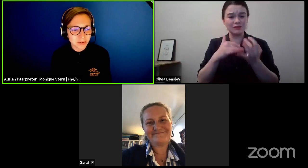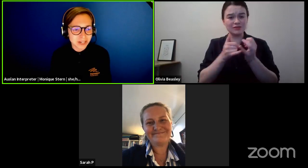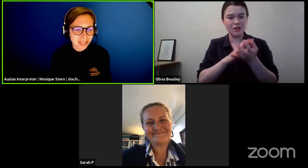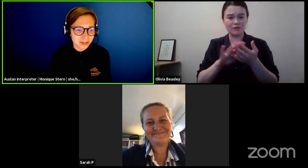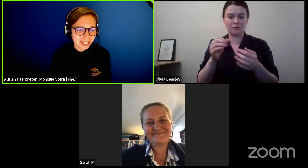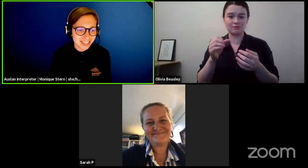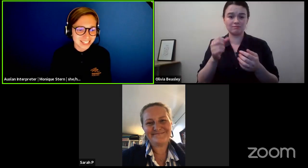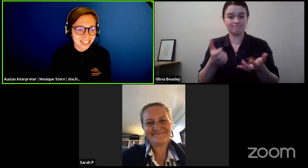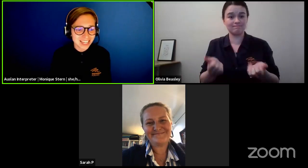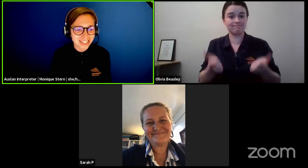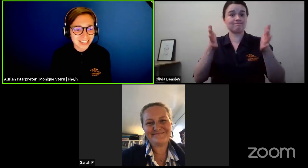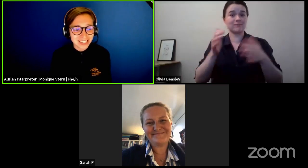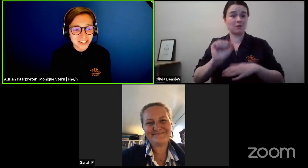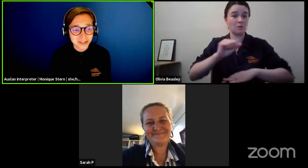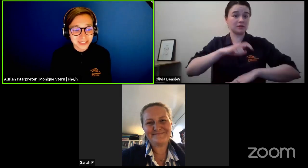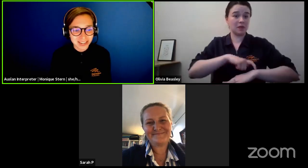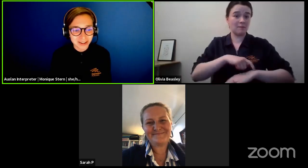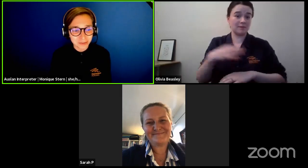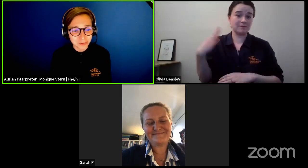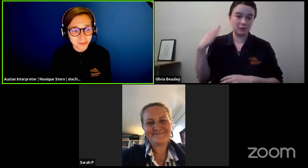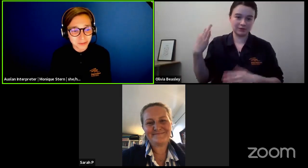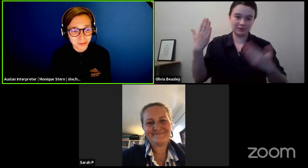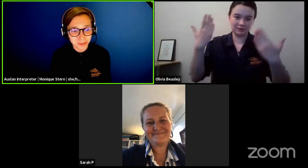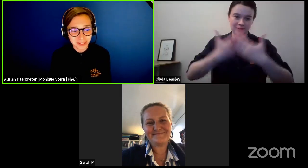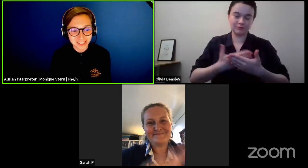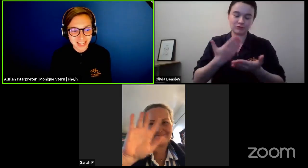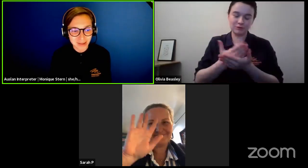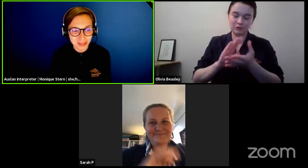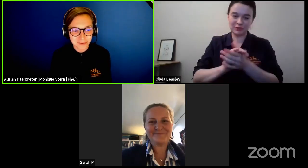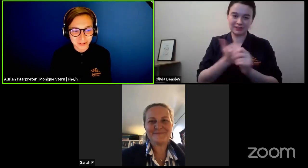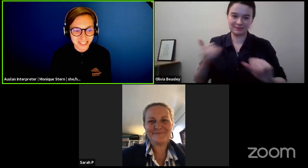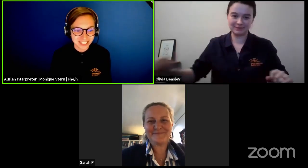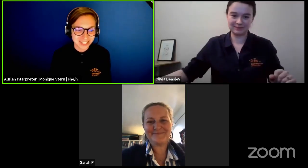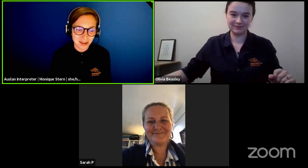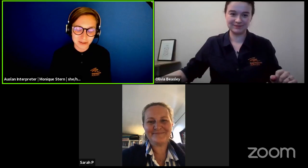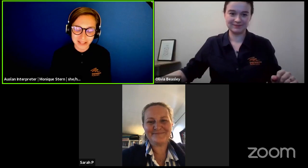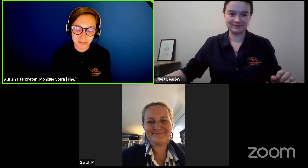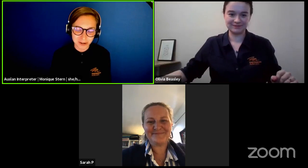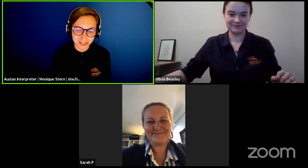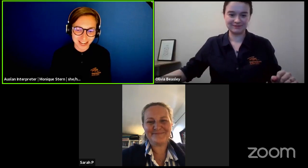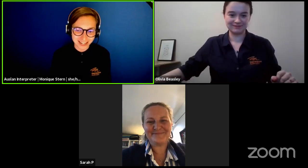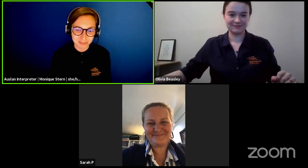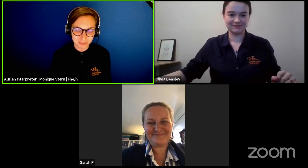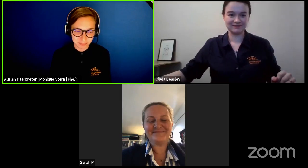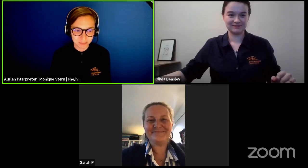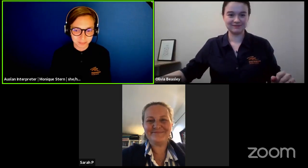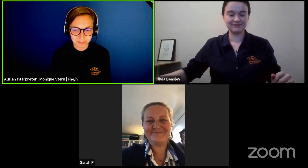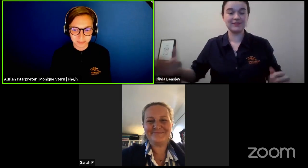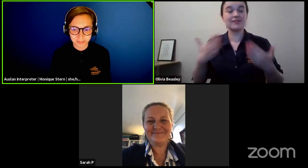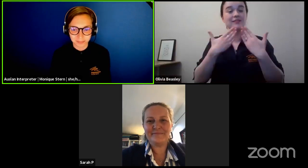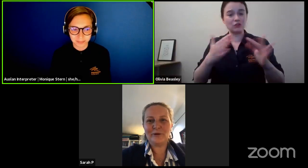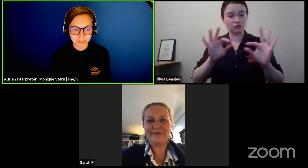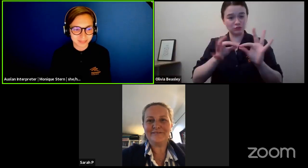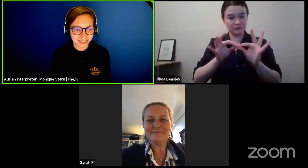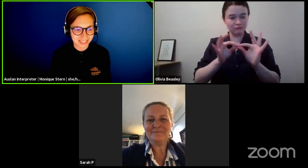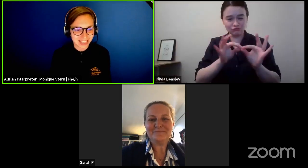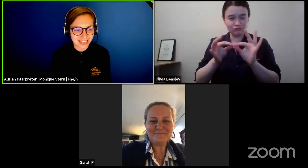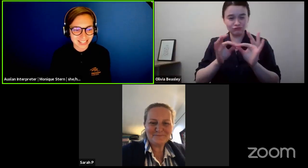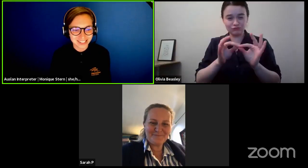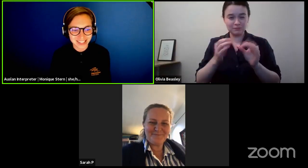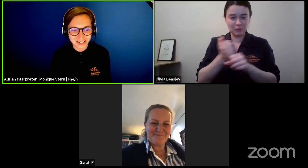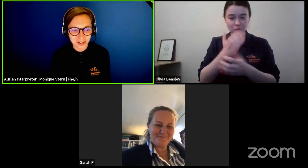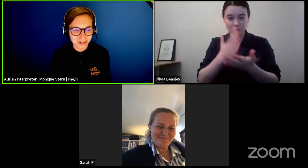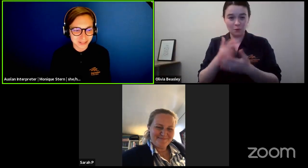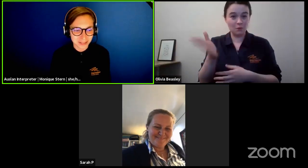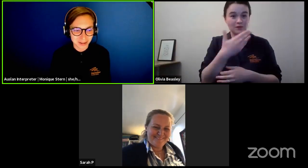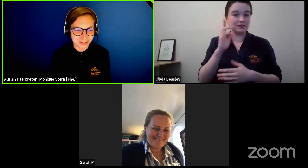Thanks, everyone. Have a good evening. And thanks again to you, Sarah, for your precious time that you volunteered tonight. We really appreciate it.